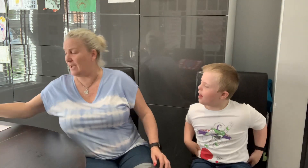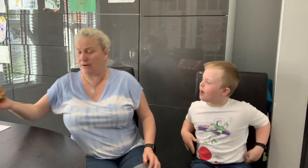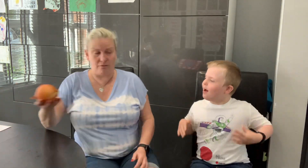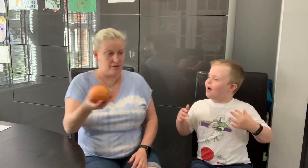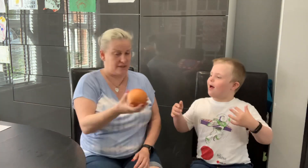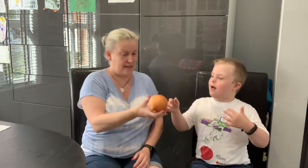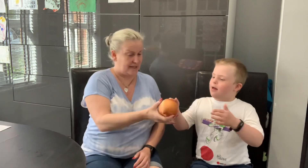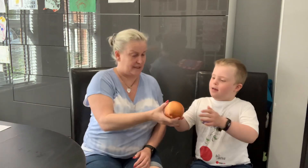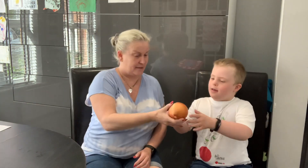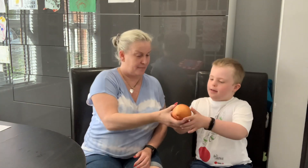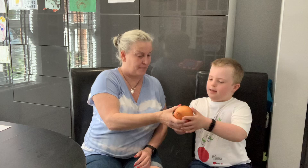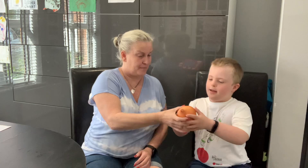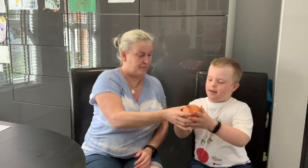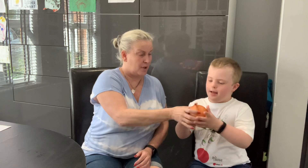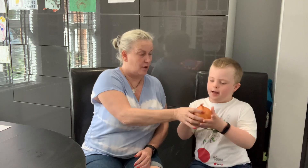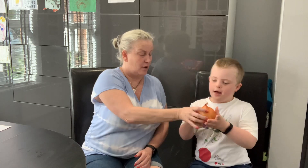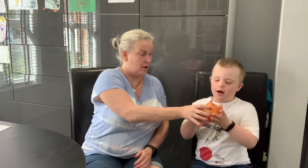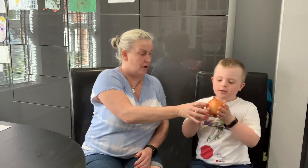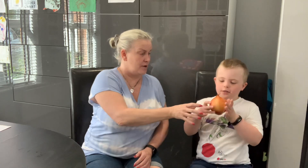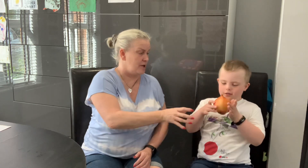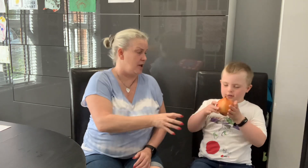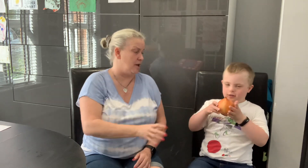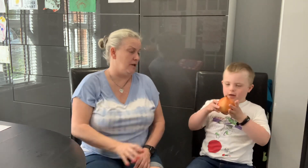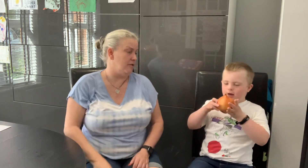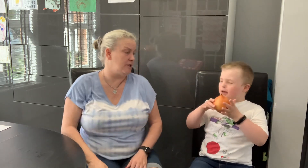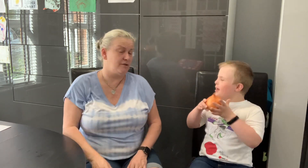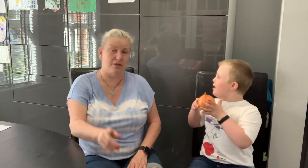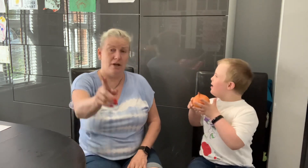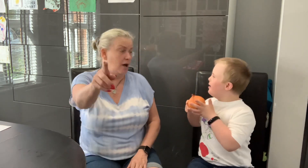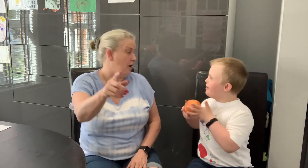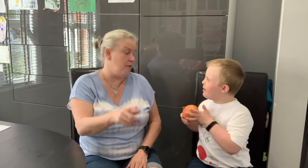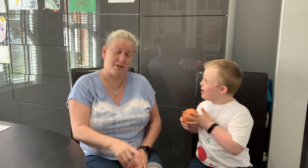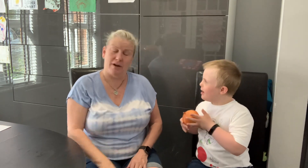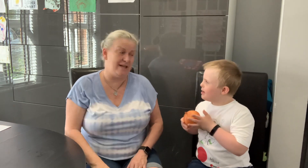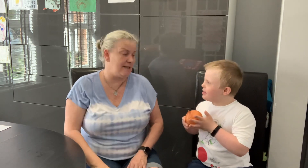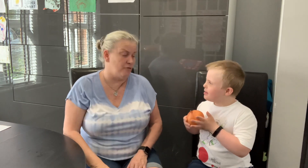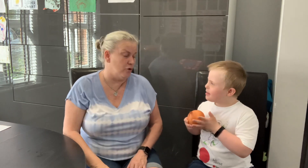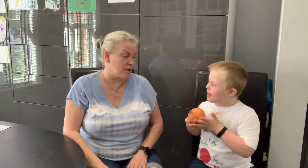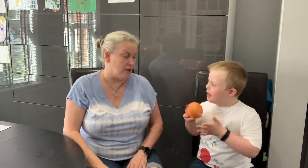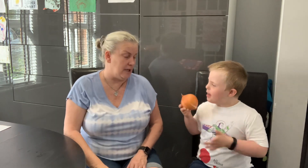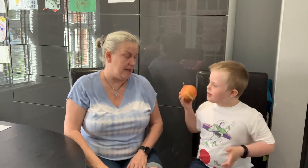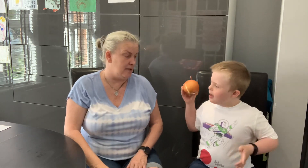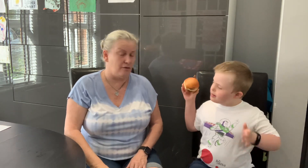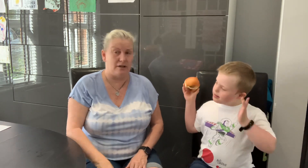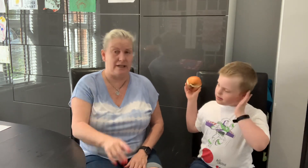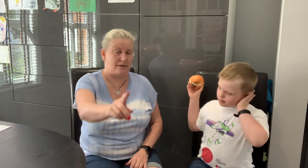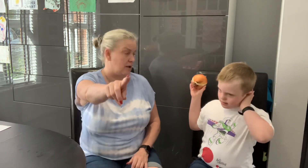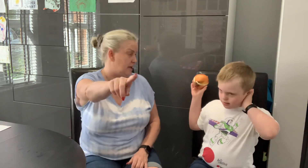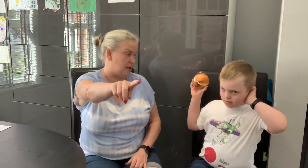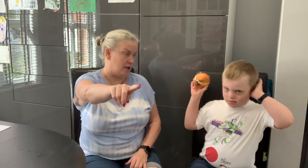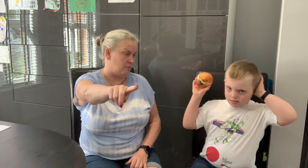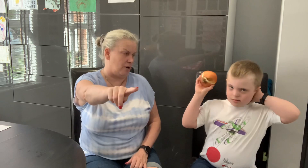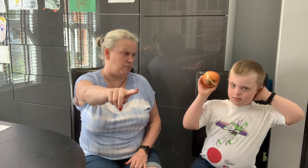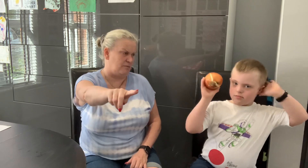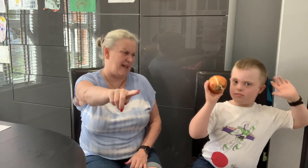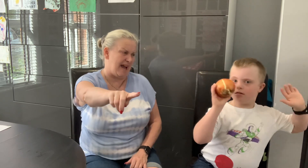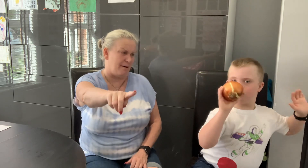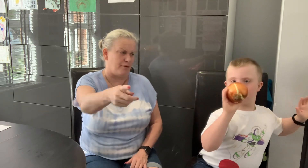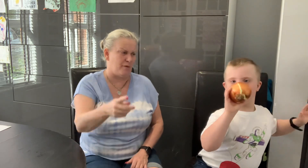Wow, what's this? Onion. Eat. Oh, we don't eat it raw, darling. Not unless, like, you know, well, we can, but we